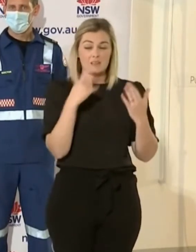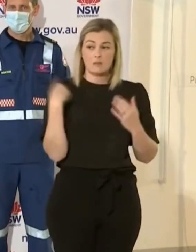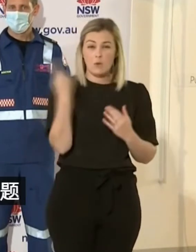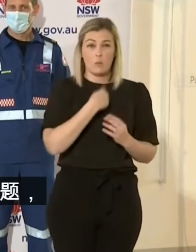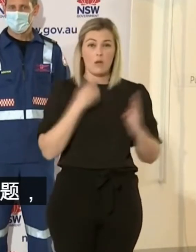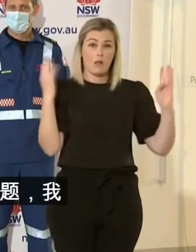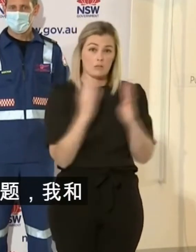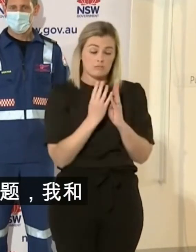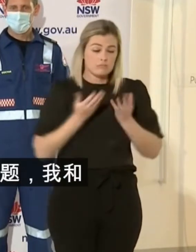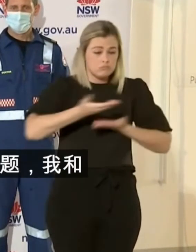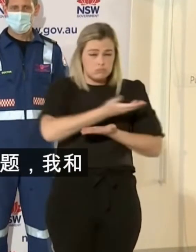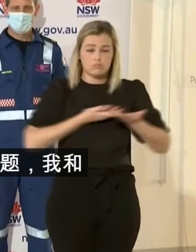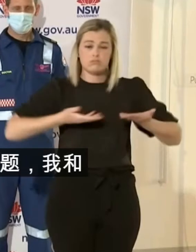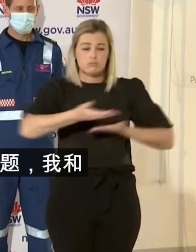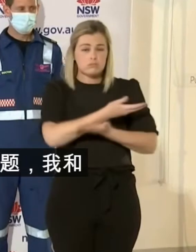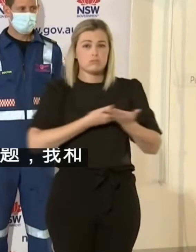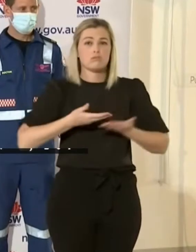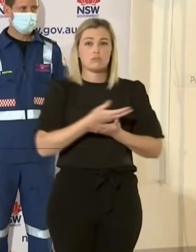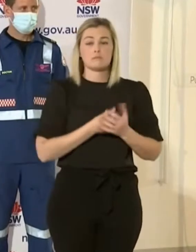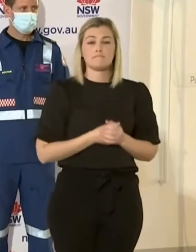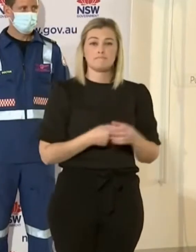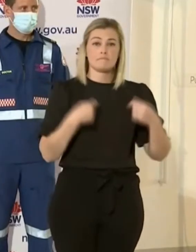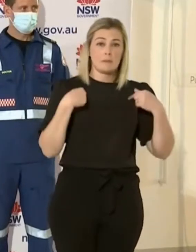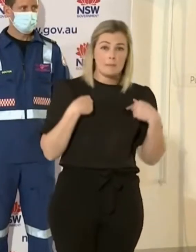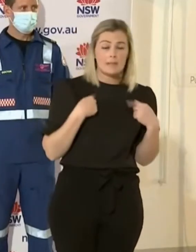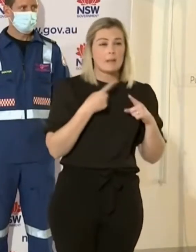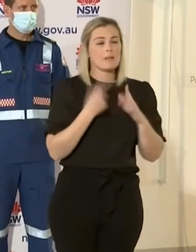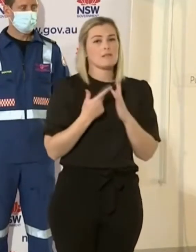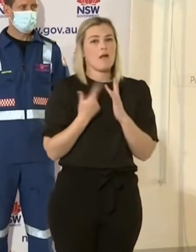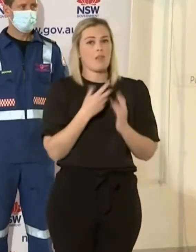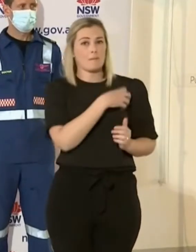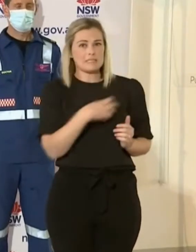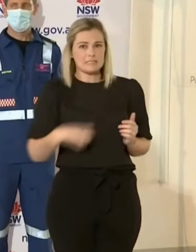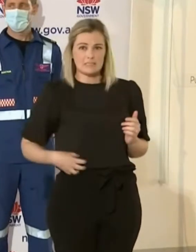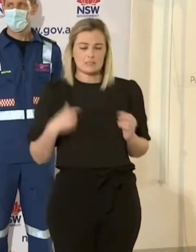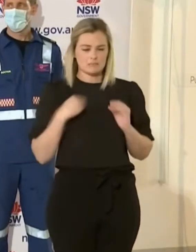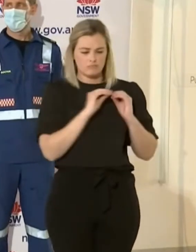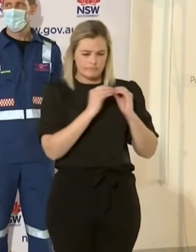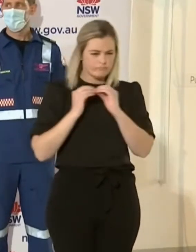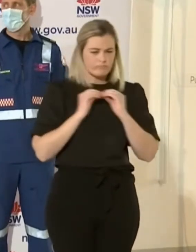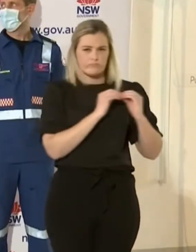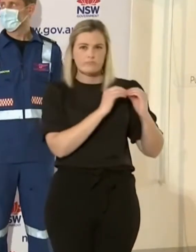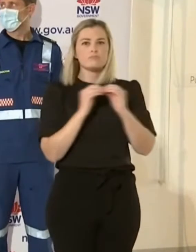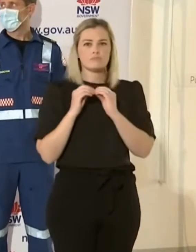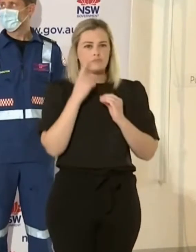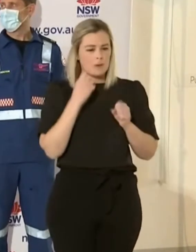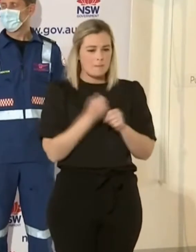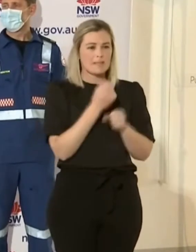health team, me, the various ministers, I mean,